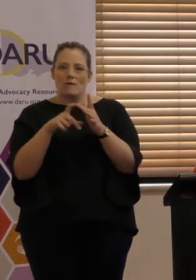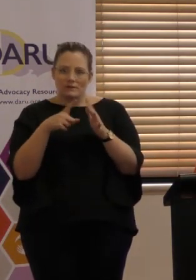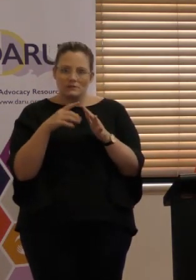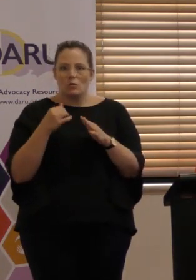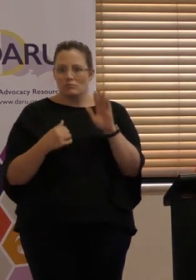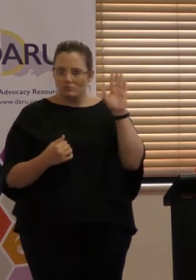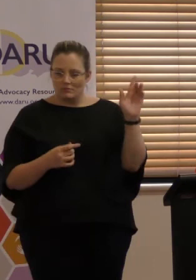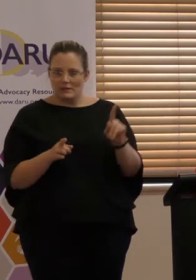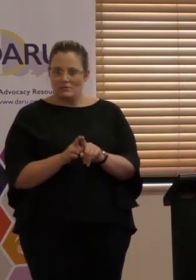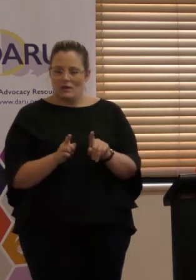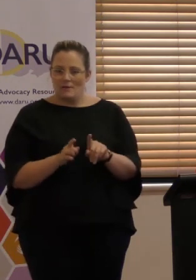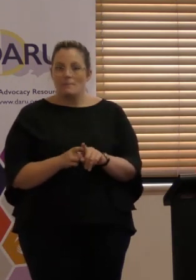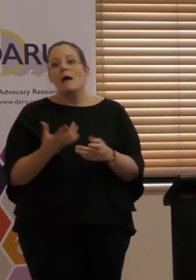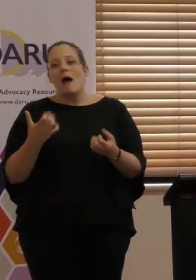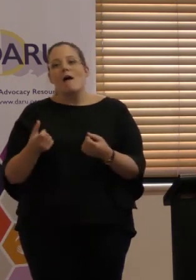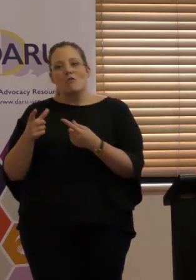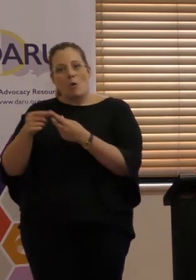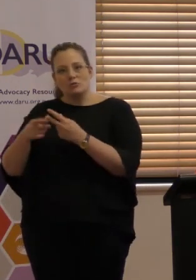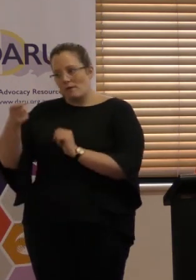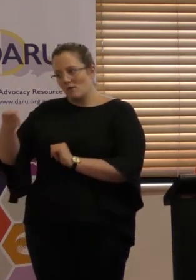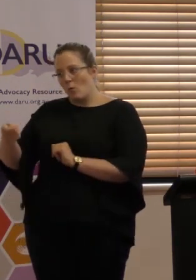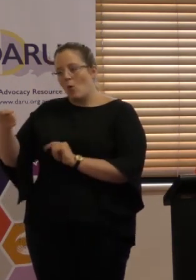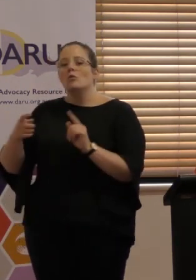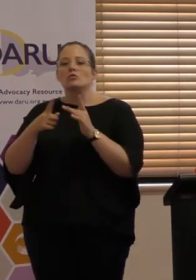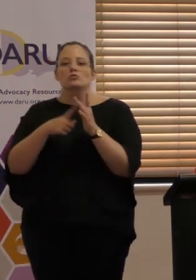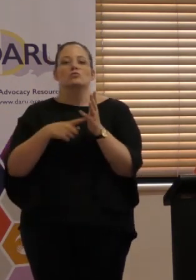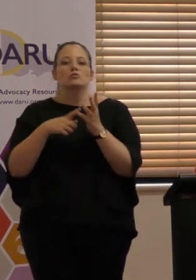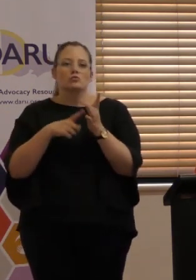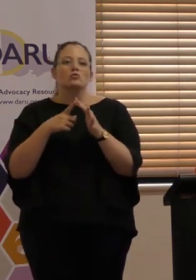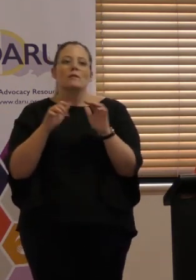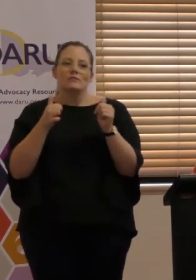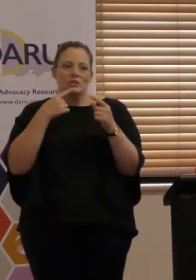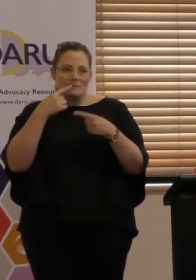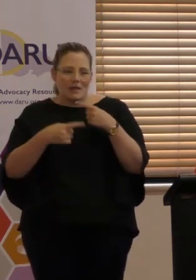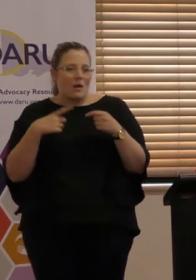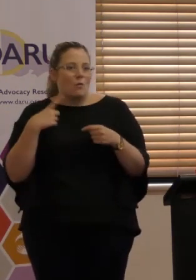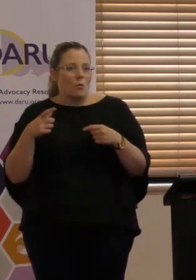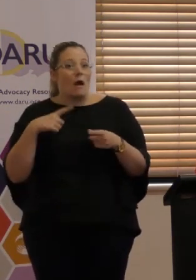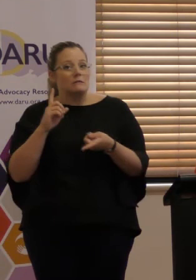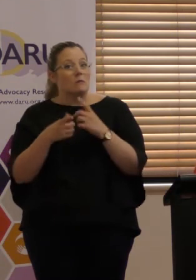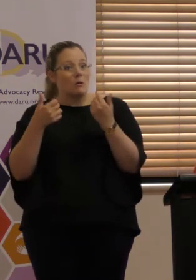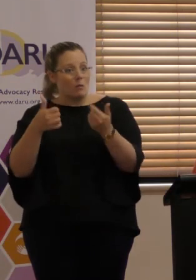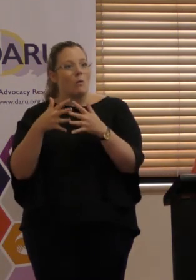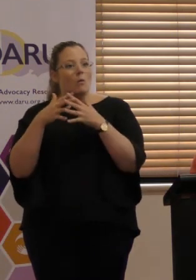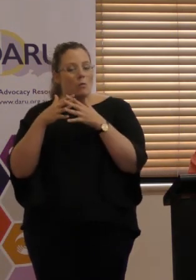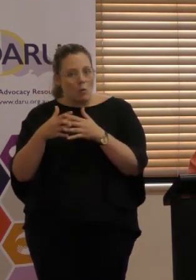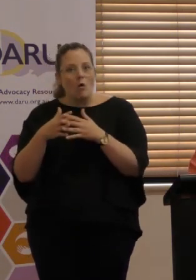and Julie's done a really great job of outlining why it's sometimes a good idea to take those